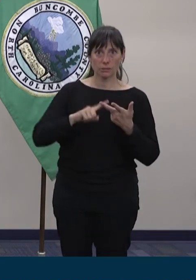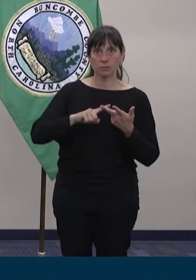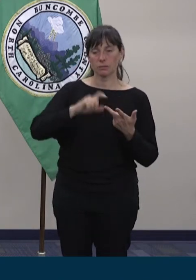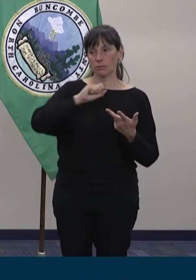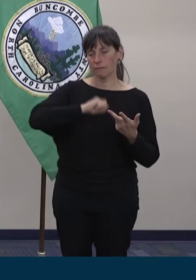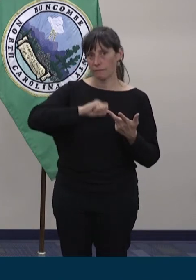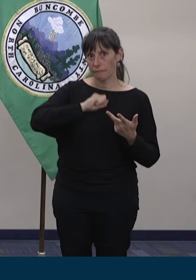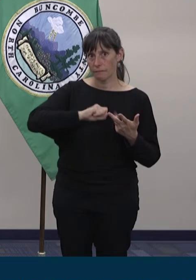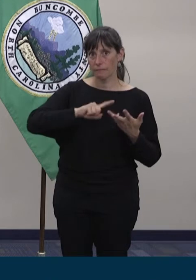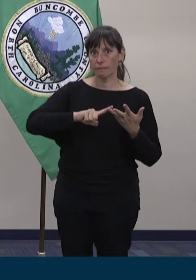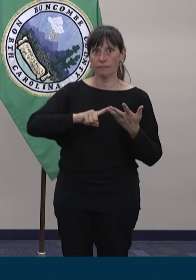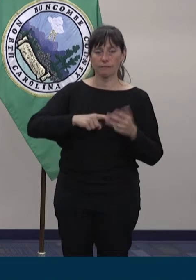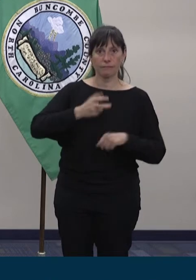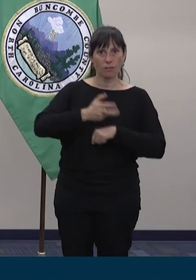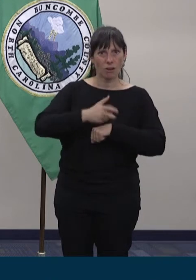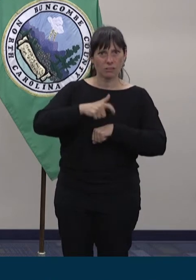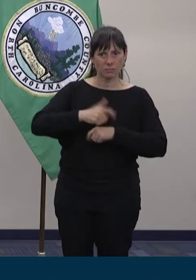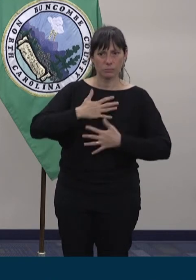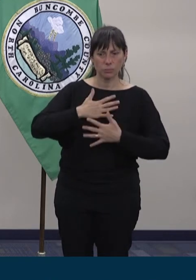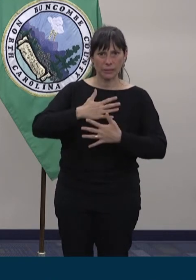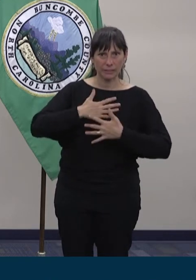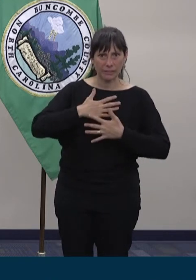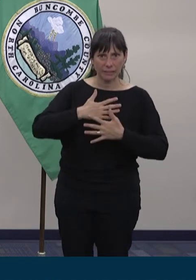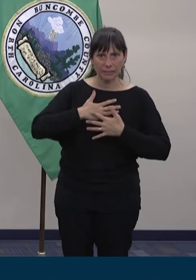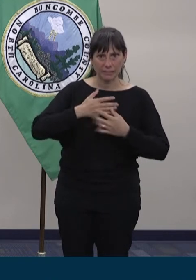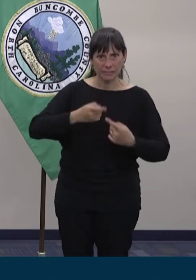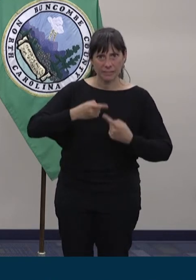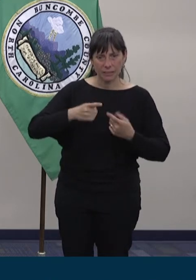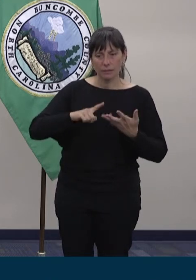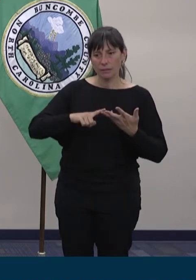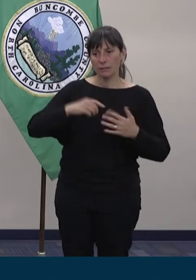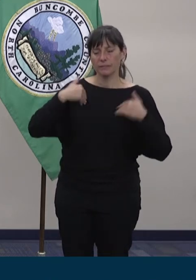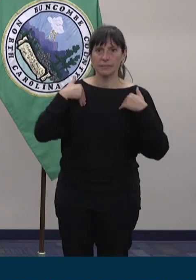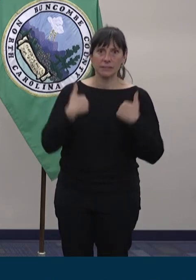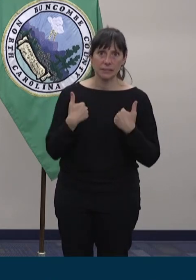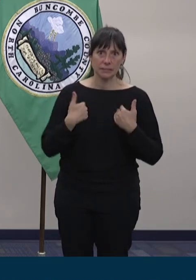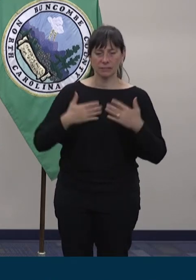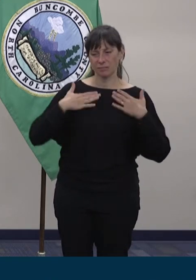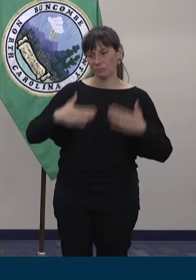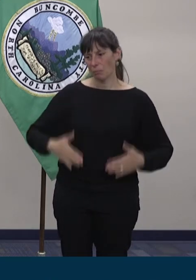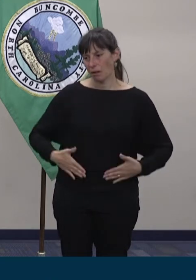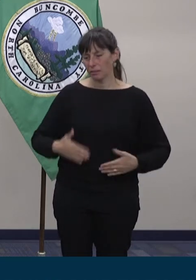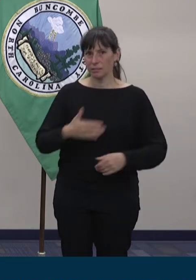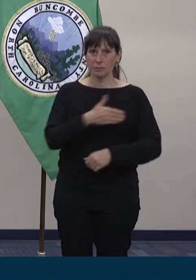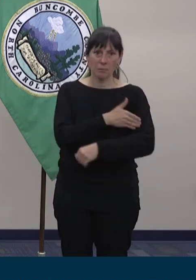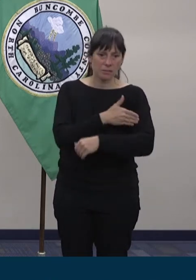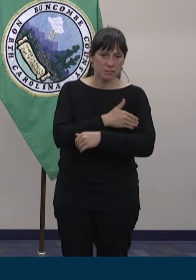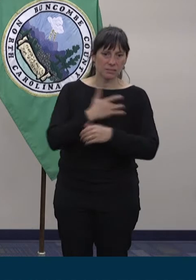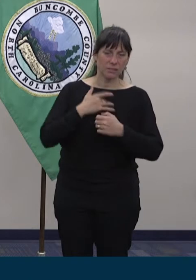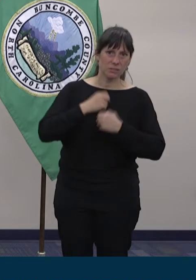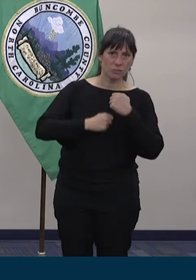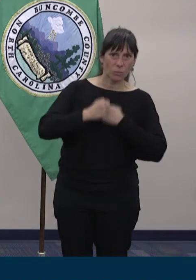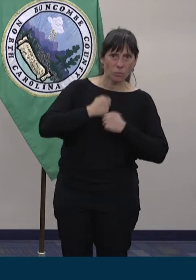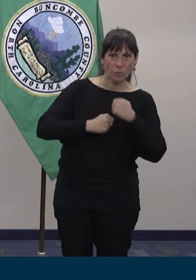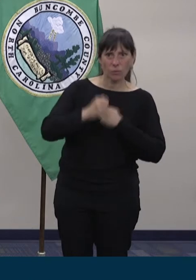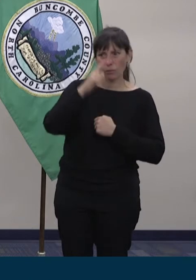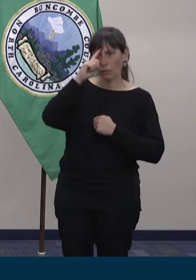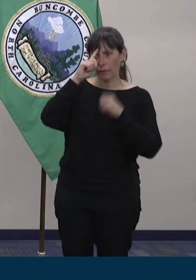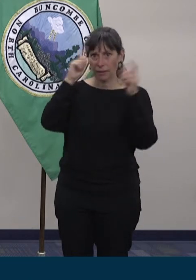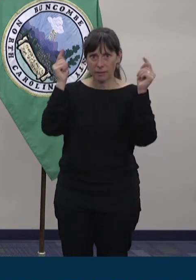breath, fatigue, muscle or body aches, headache, sore